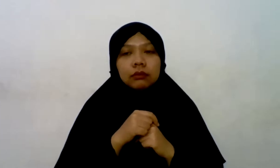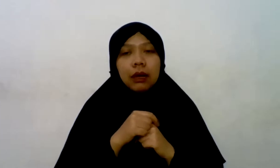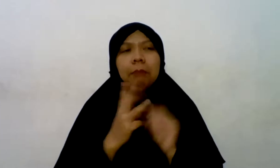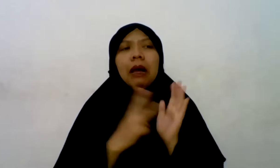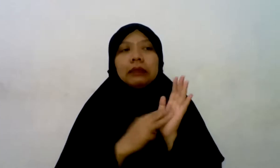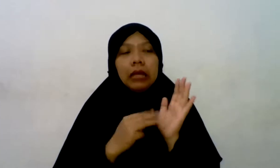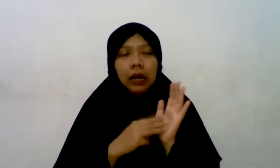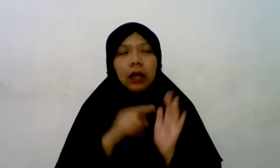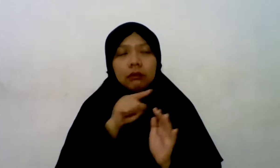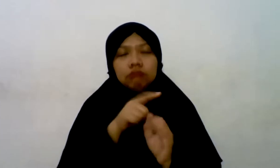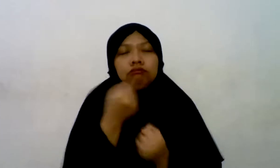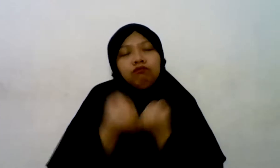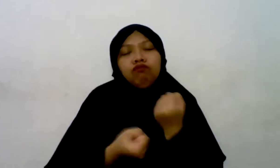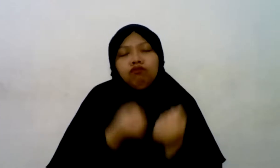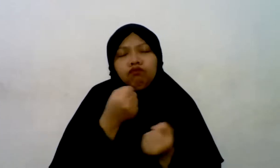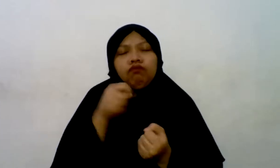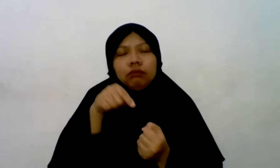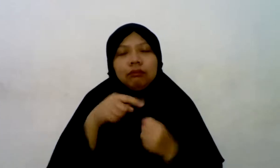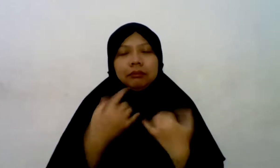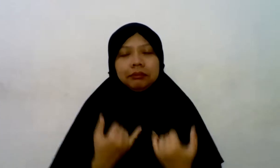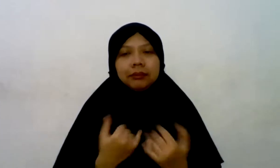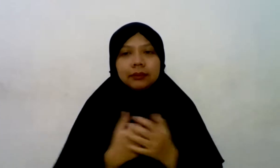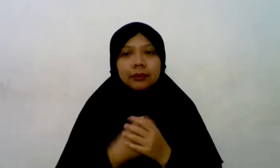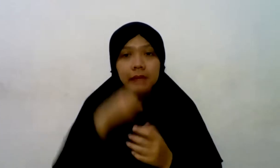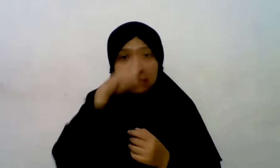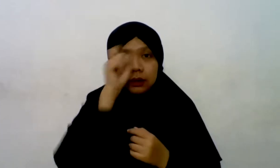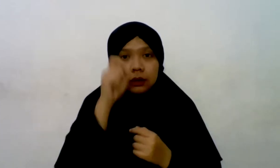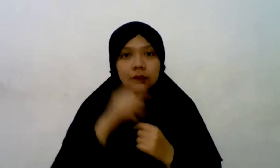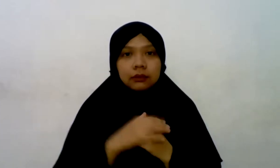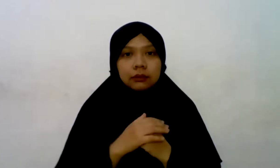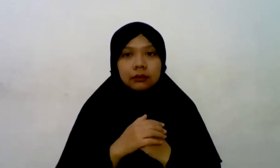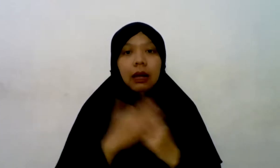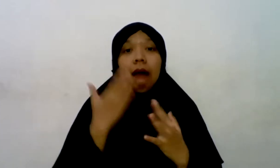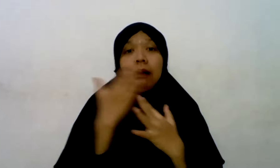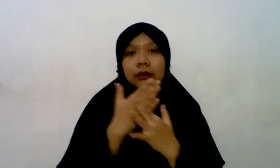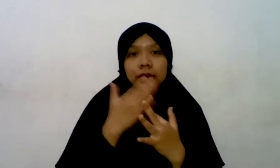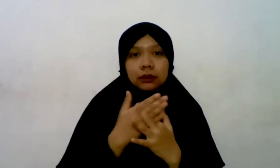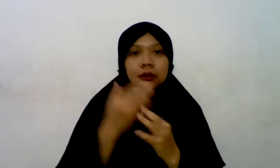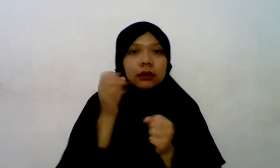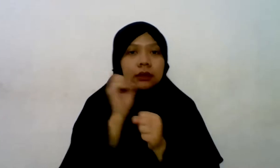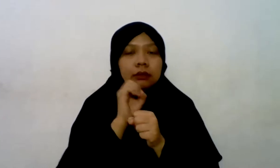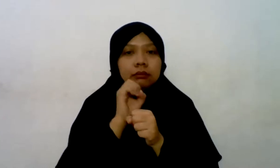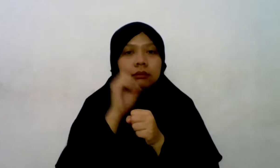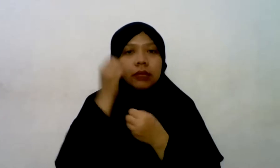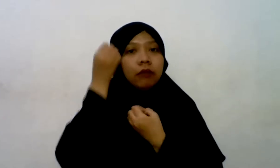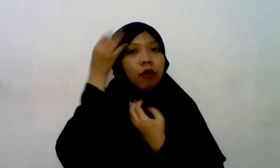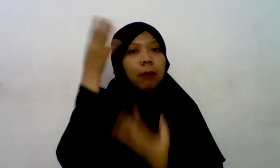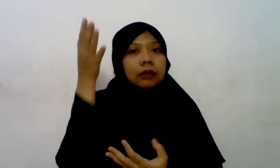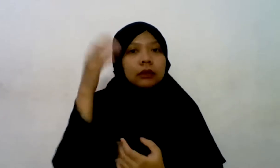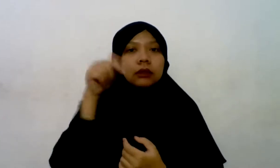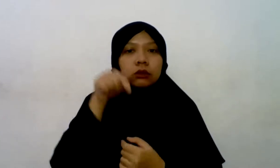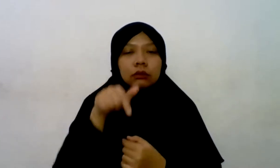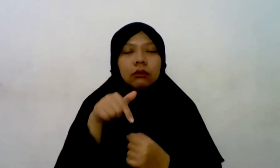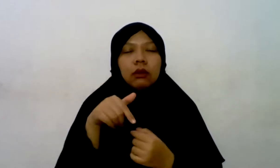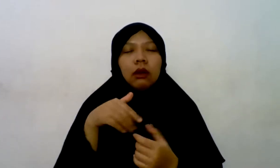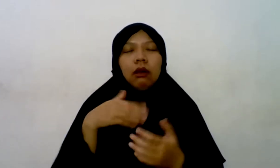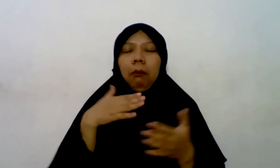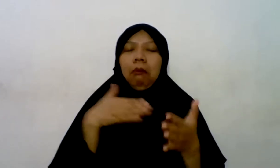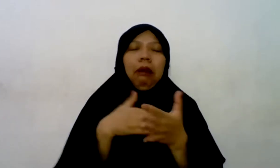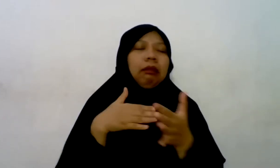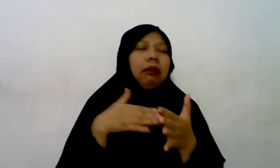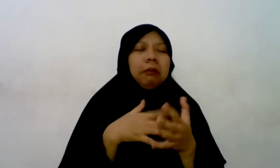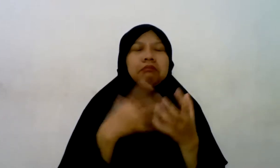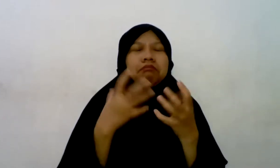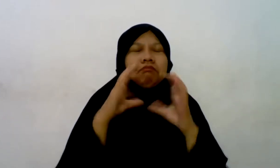to work on because access to information is one of the biggest challenges, especially